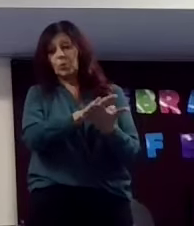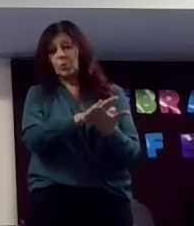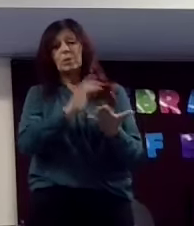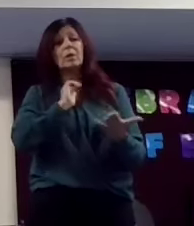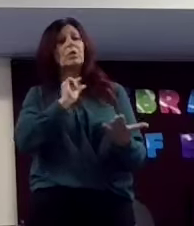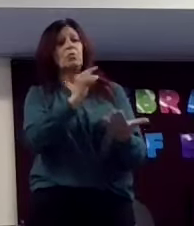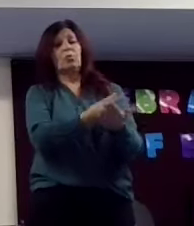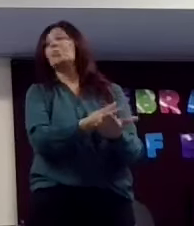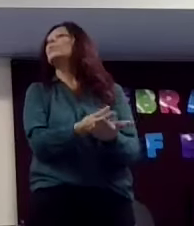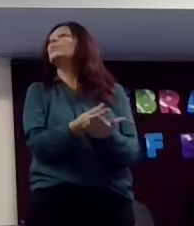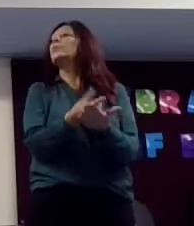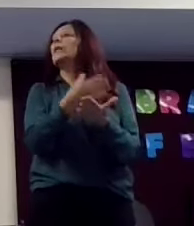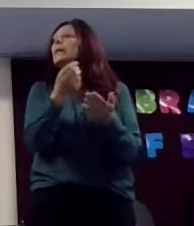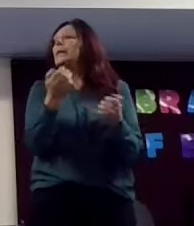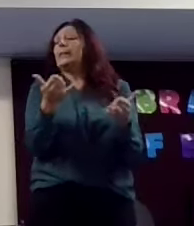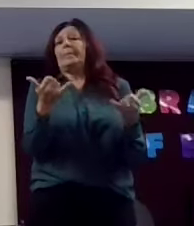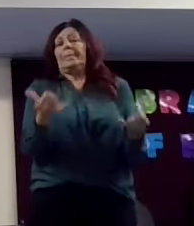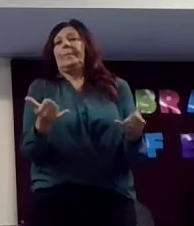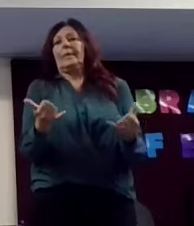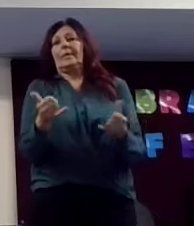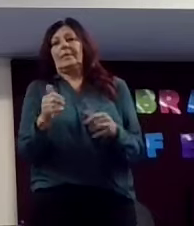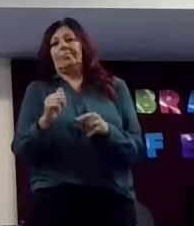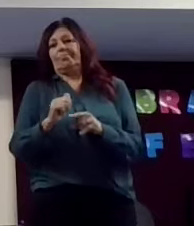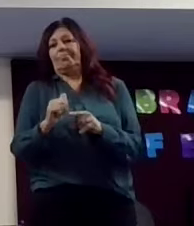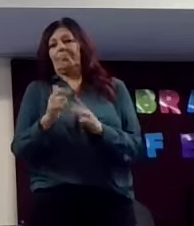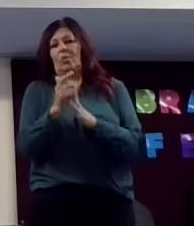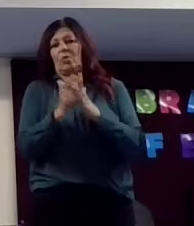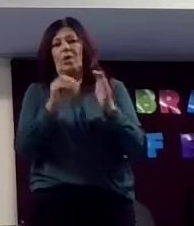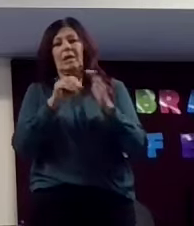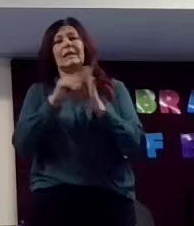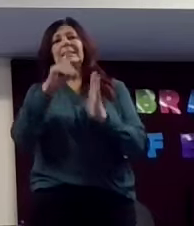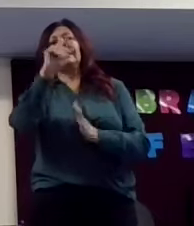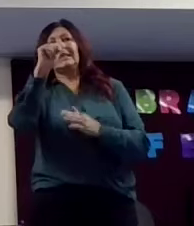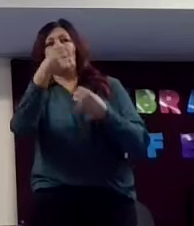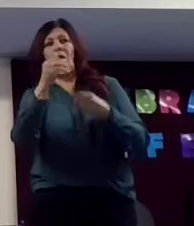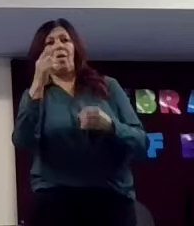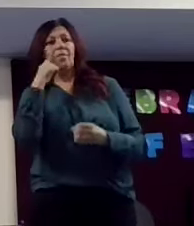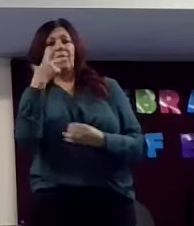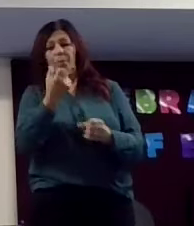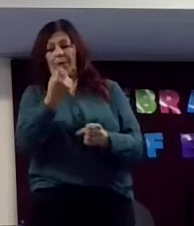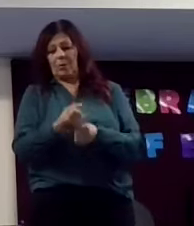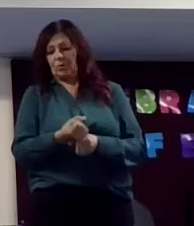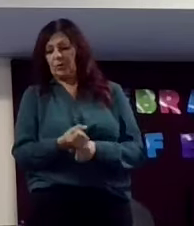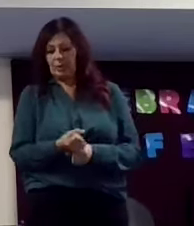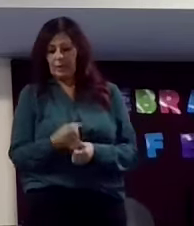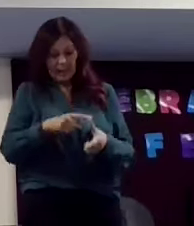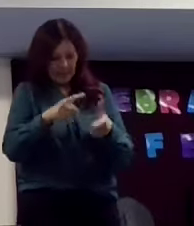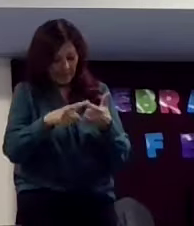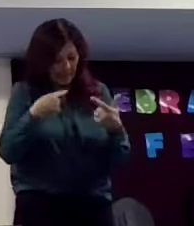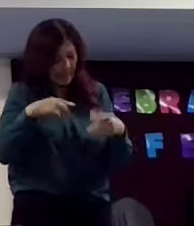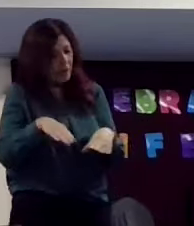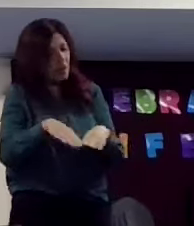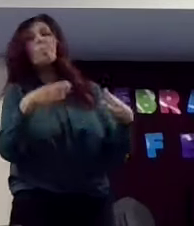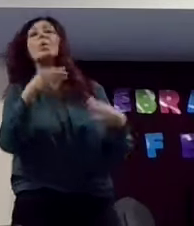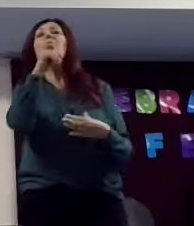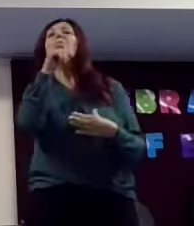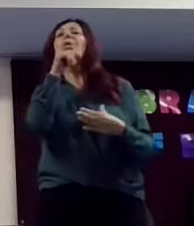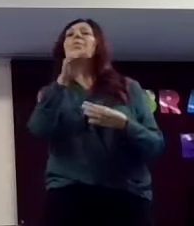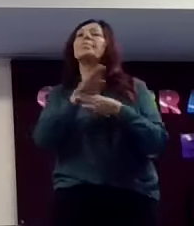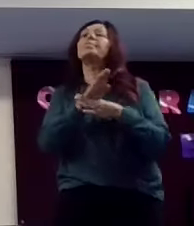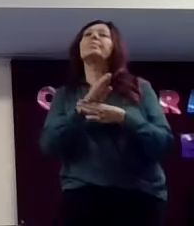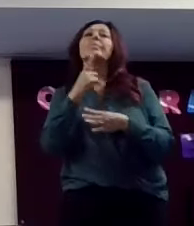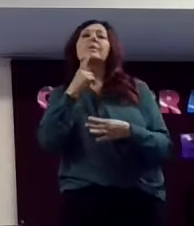I graduated and immediately started practicing law in the district attorney's office for 3 years. And then I opened private practice, where